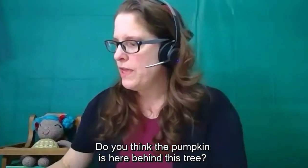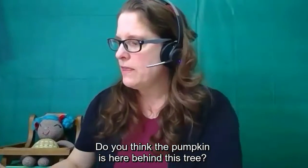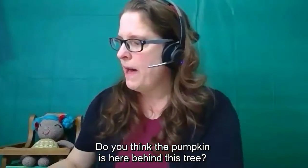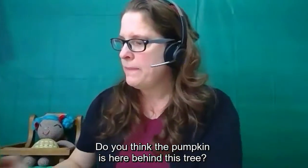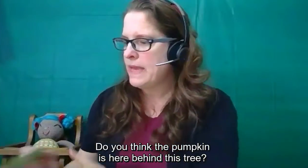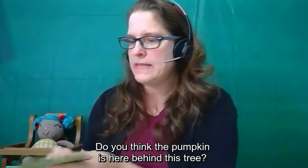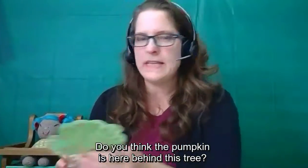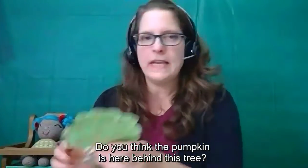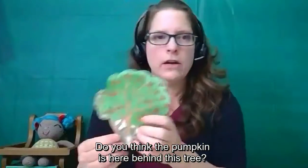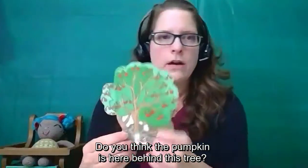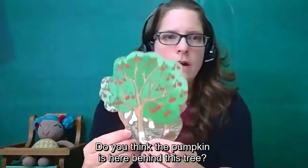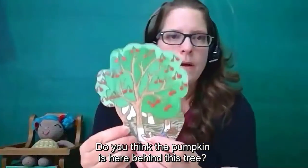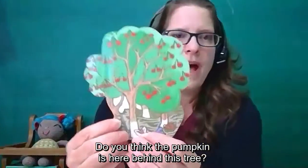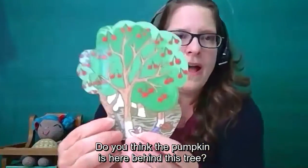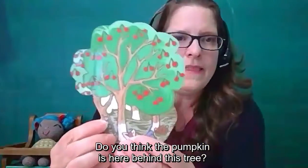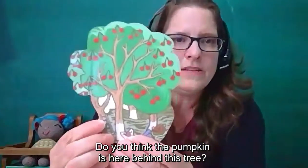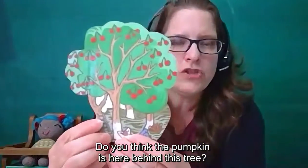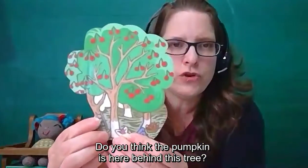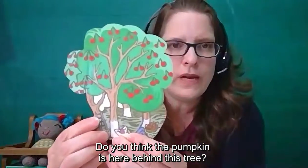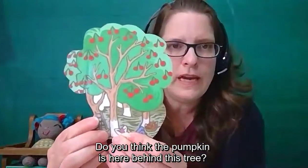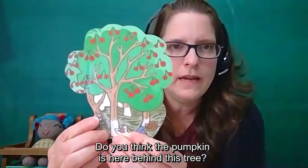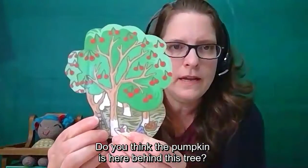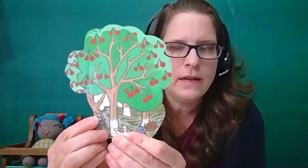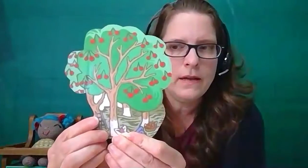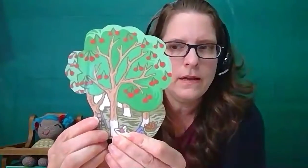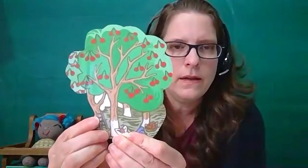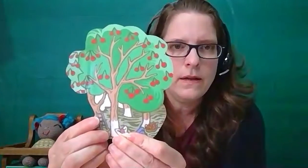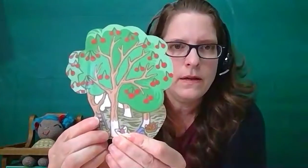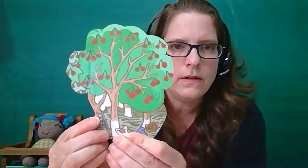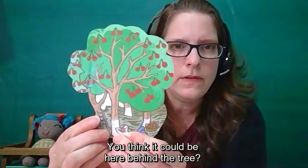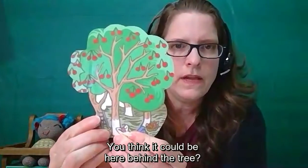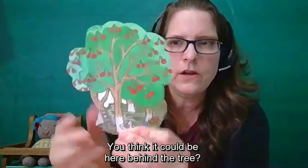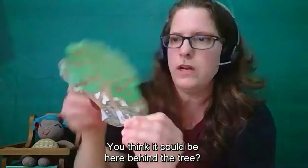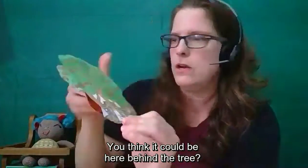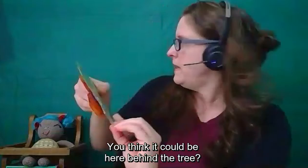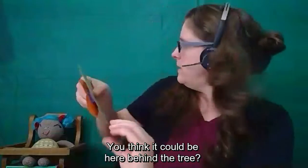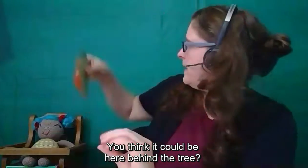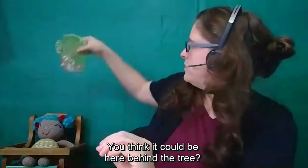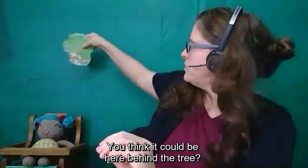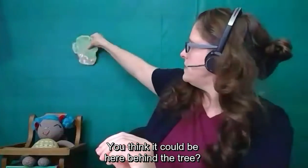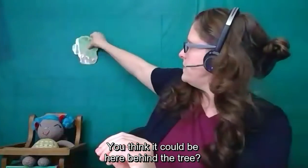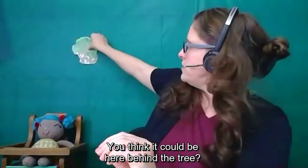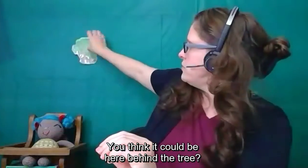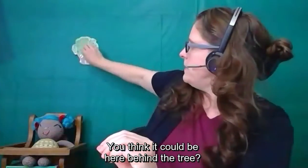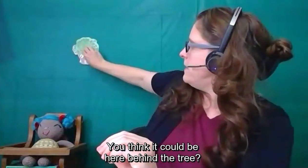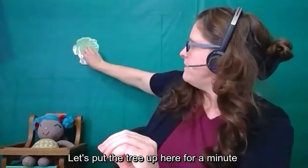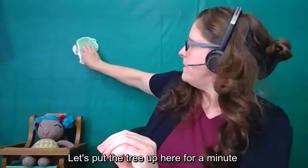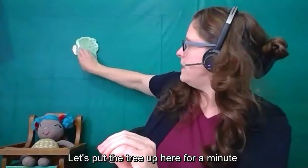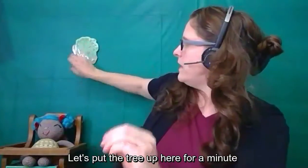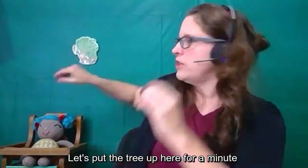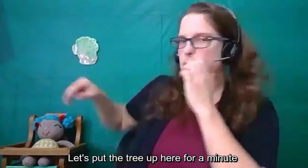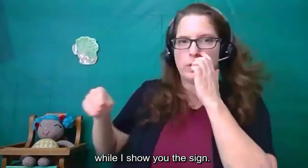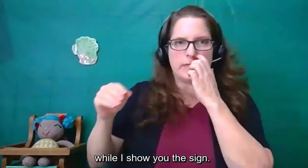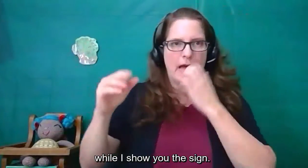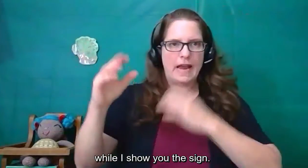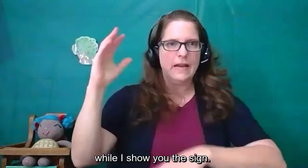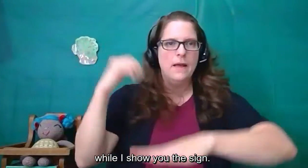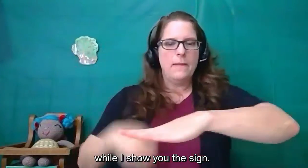the pumpkin is here behind this tree? Do you think it could be here behind the tree? Let's put the tree up here for a minute while I show you the sign. Make